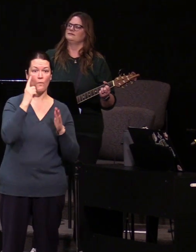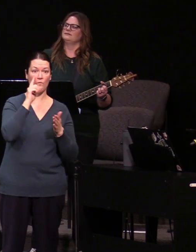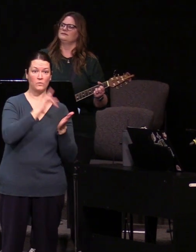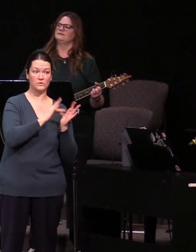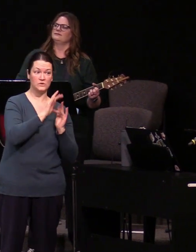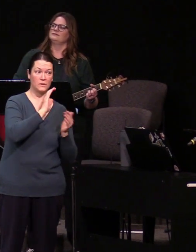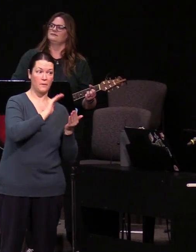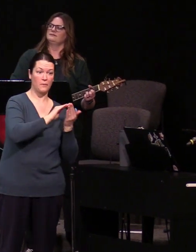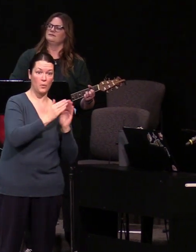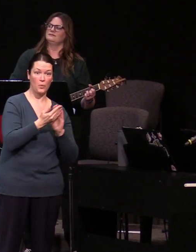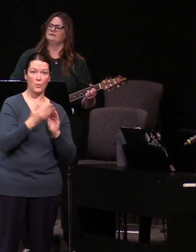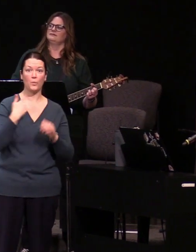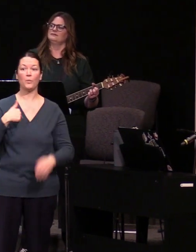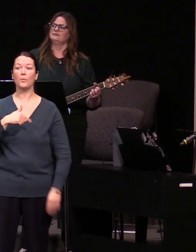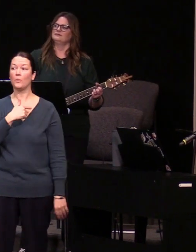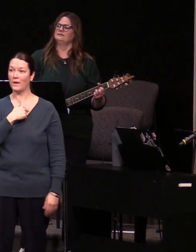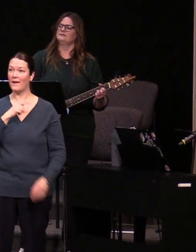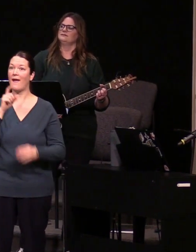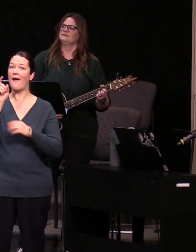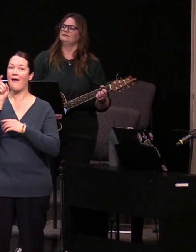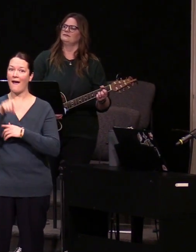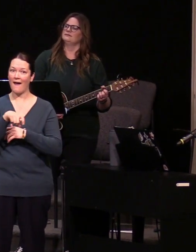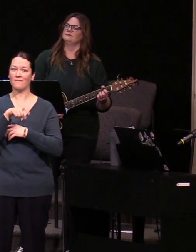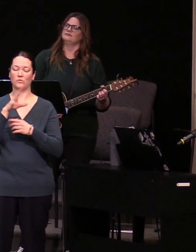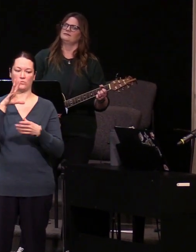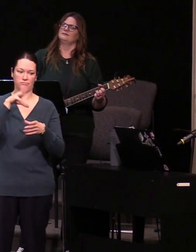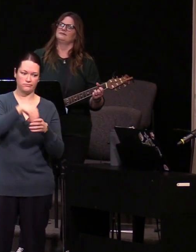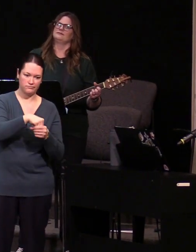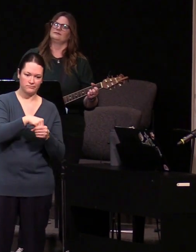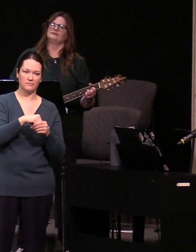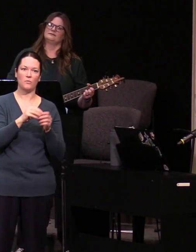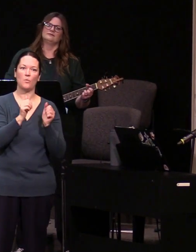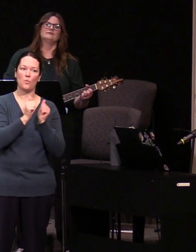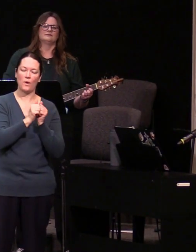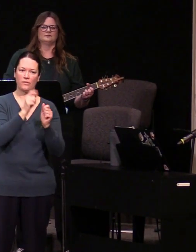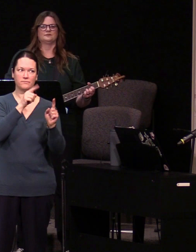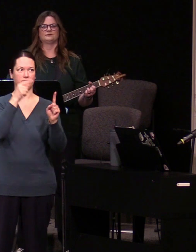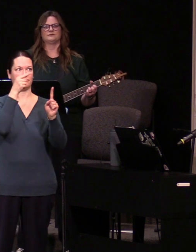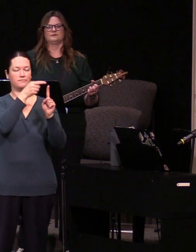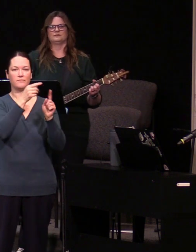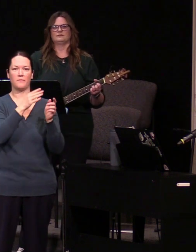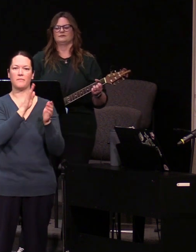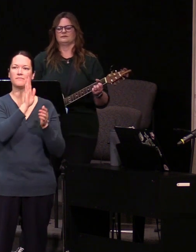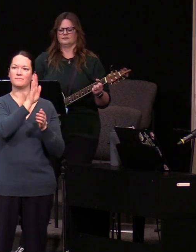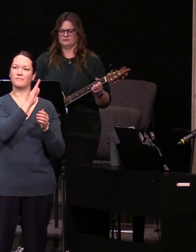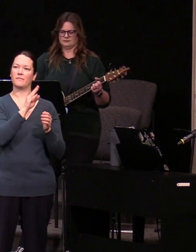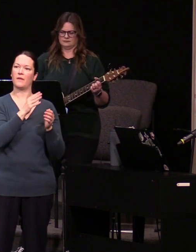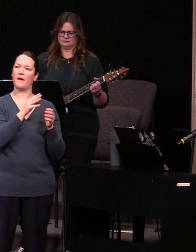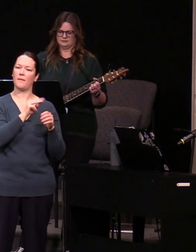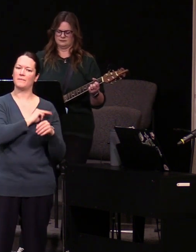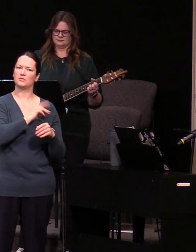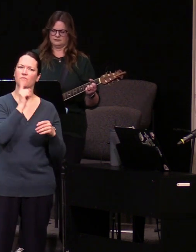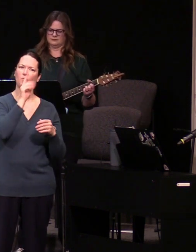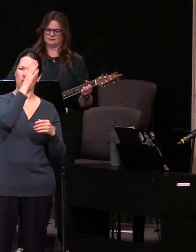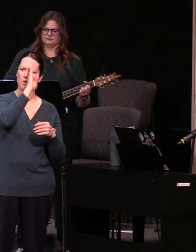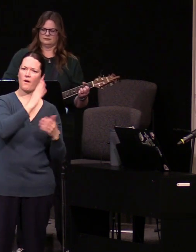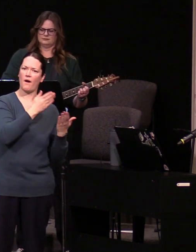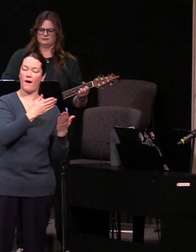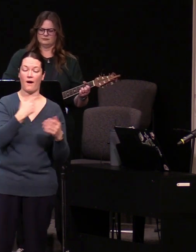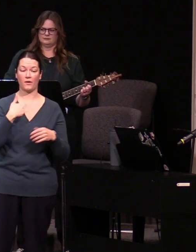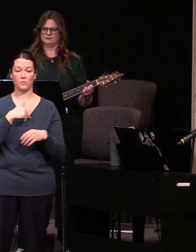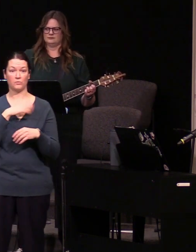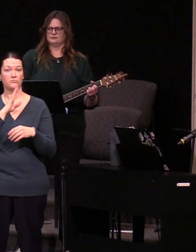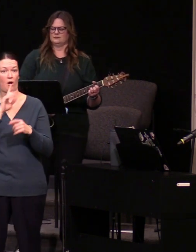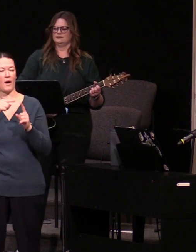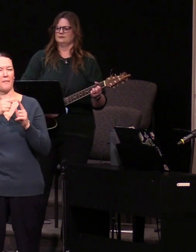community, we have to participate in the mission of God. And so we have a couple ways to serve here. We talk about these every